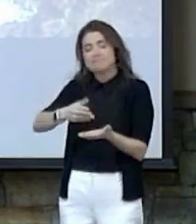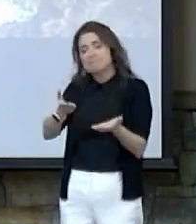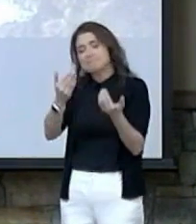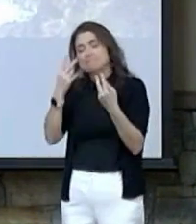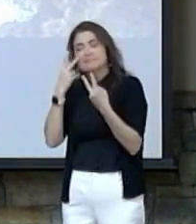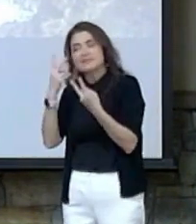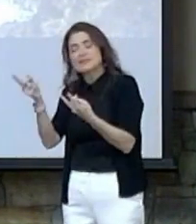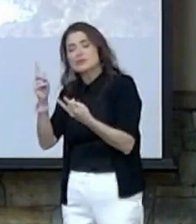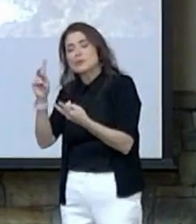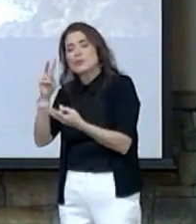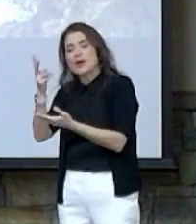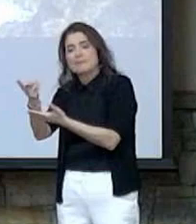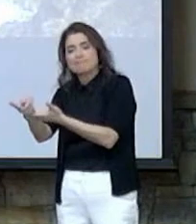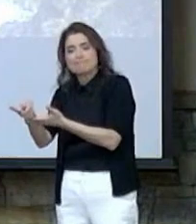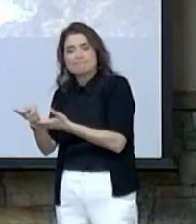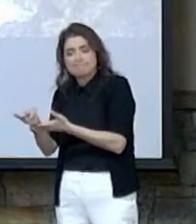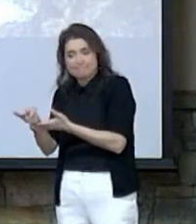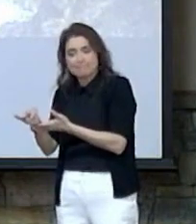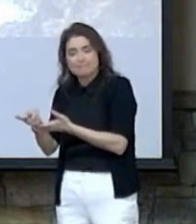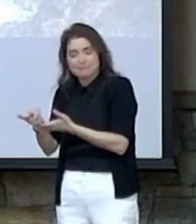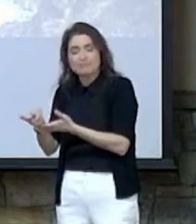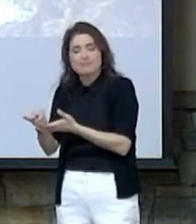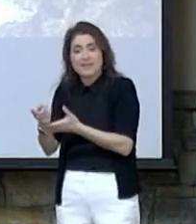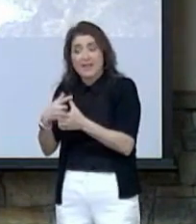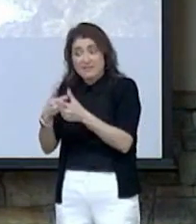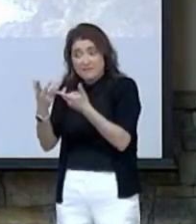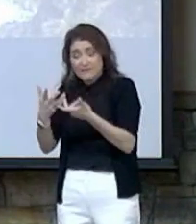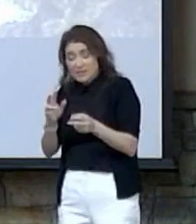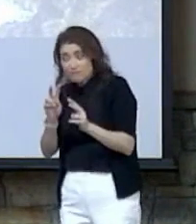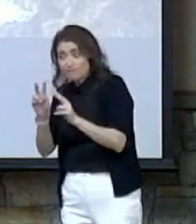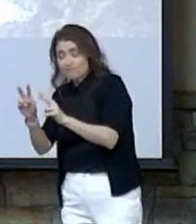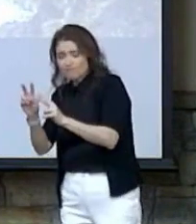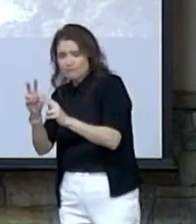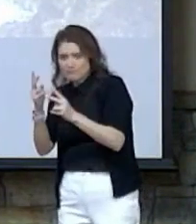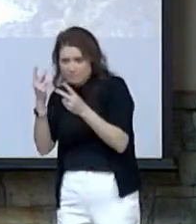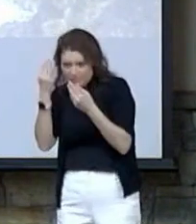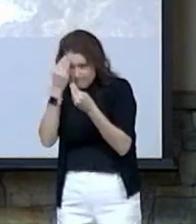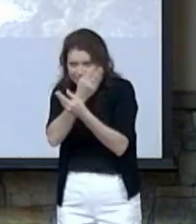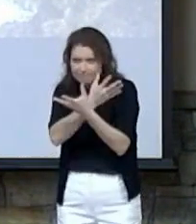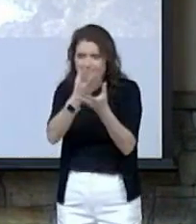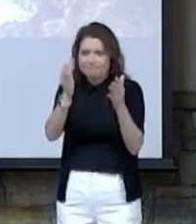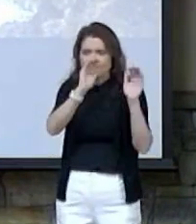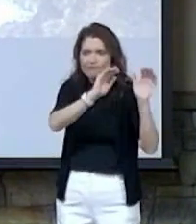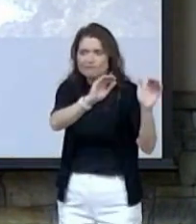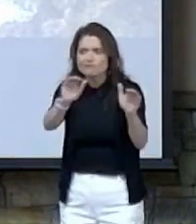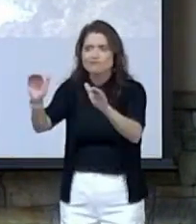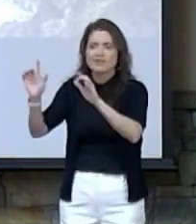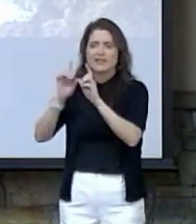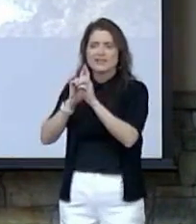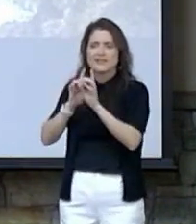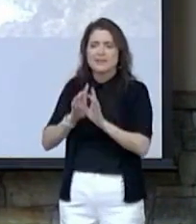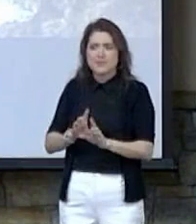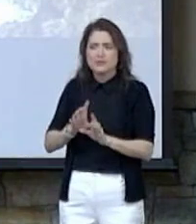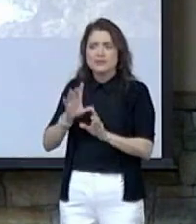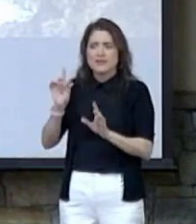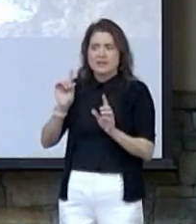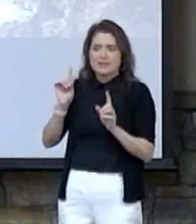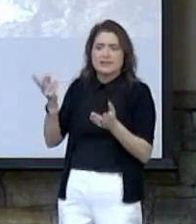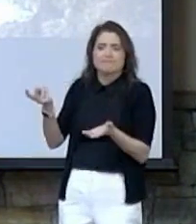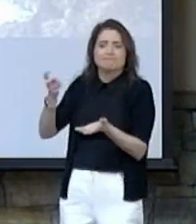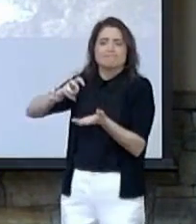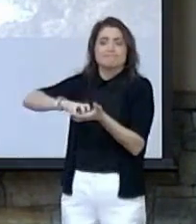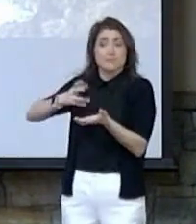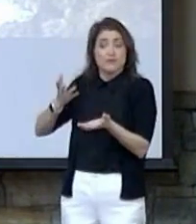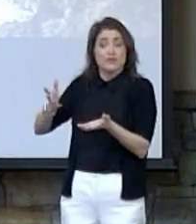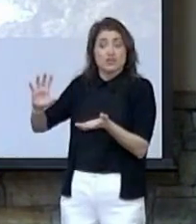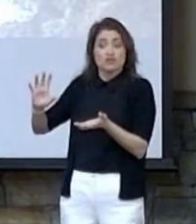lay. Then go quickly and tell his disciples that he has risen from the dead, and behold, he is going before you to Galilee. There you